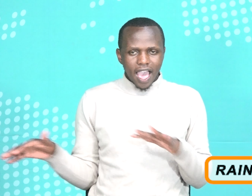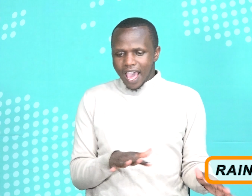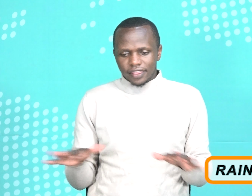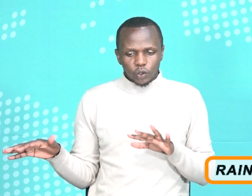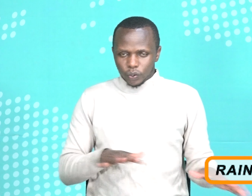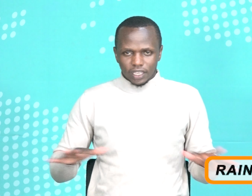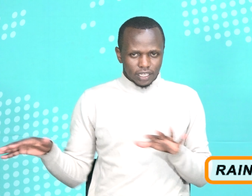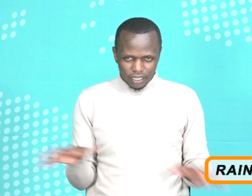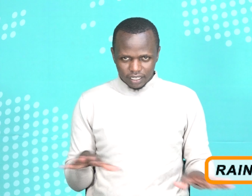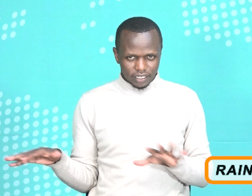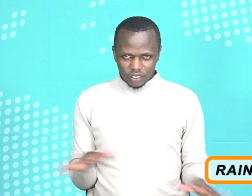earthquake,